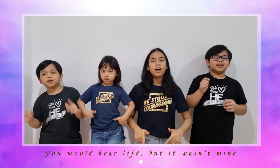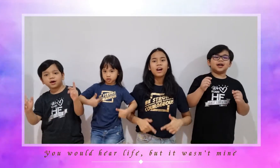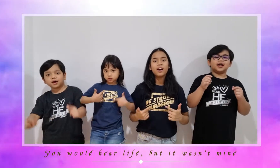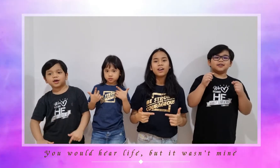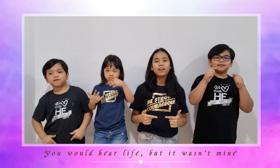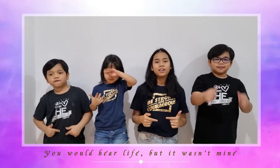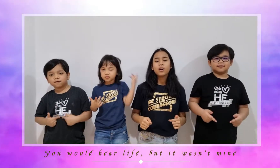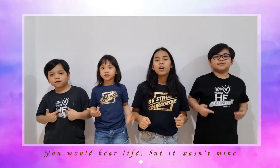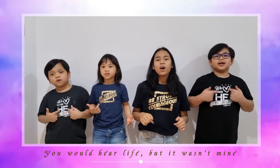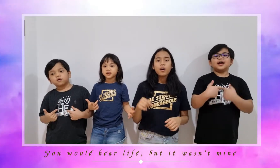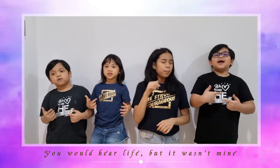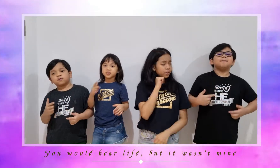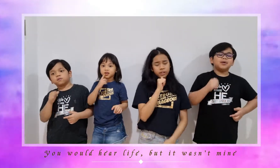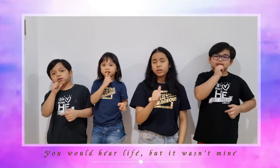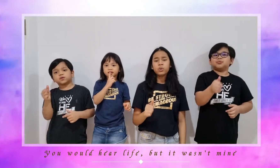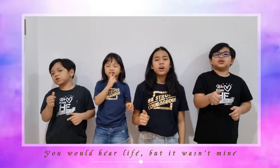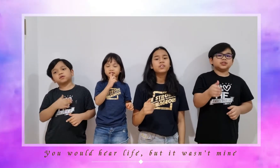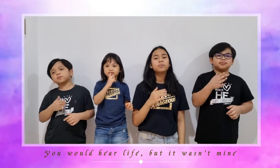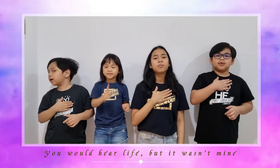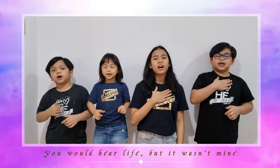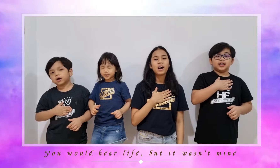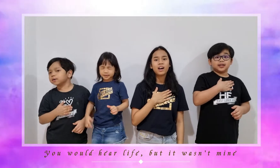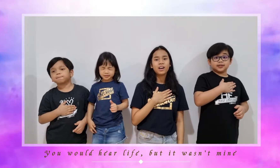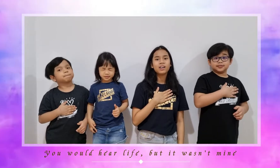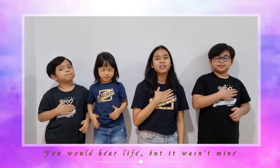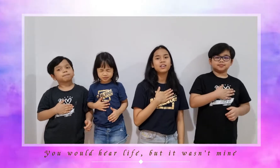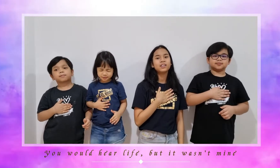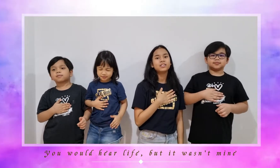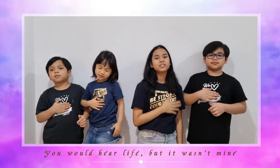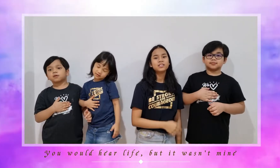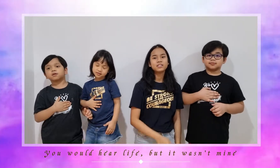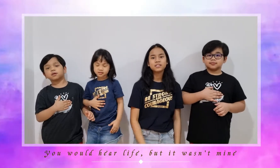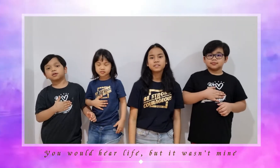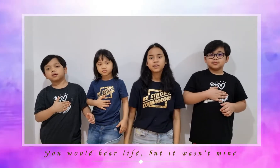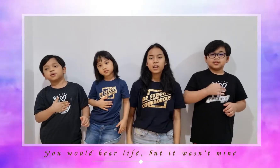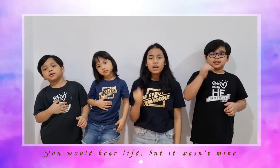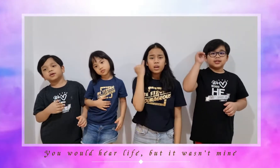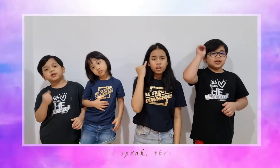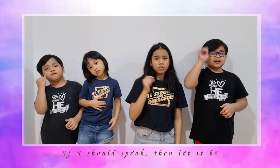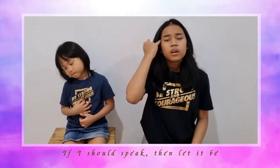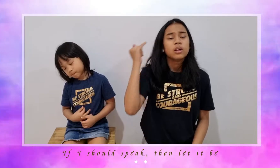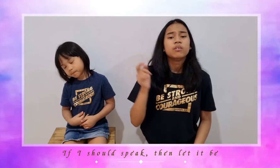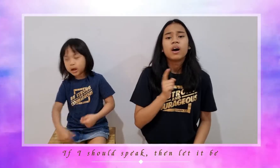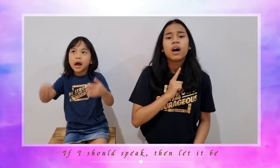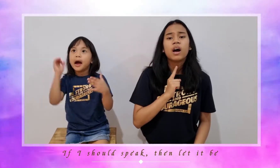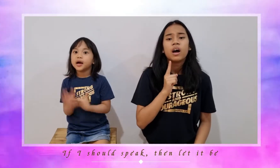life But it wasn't mine If I